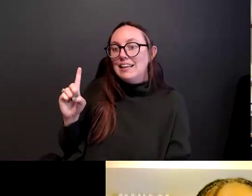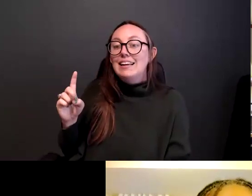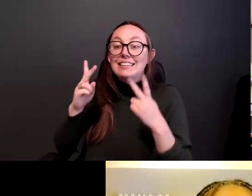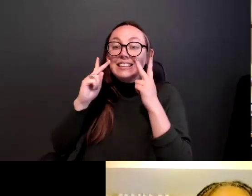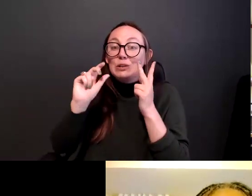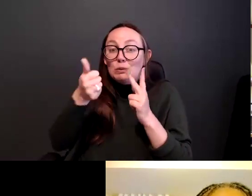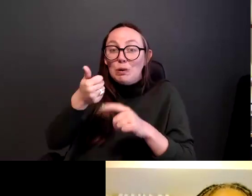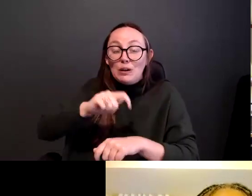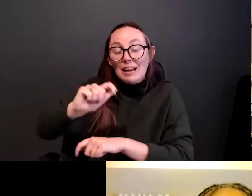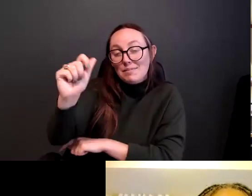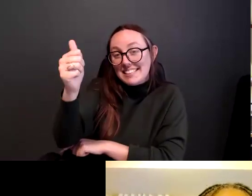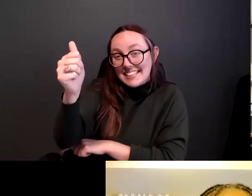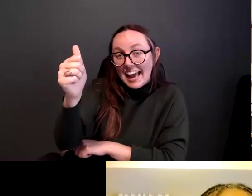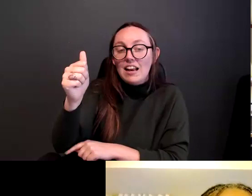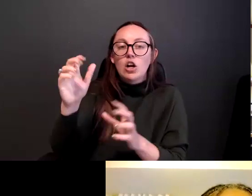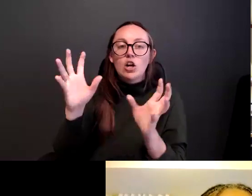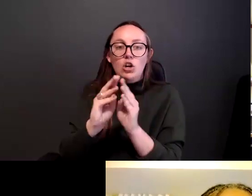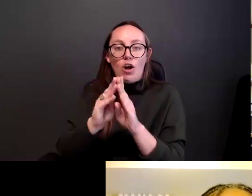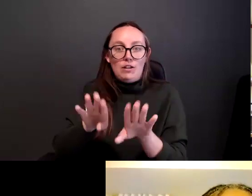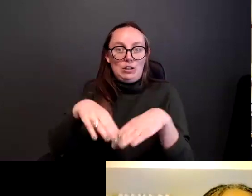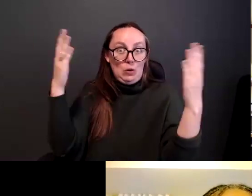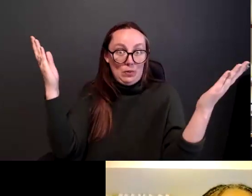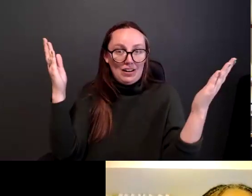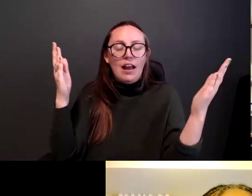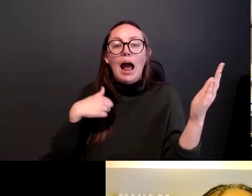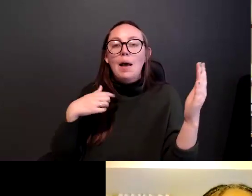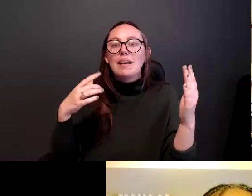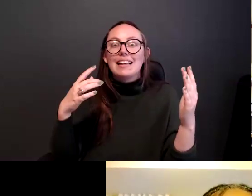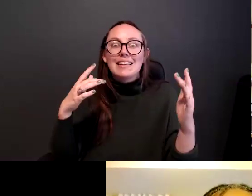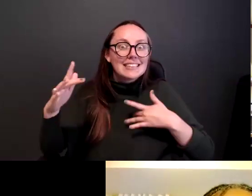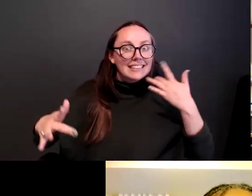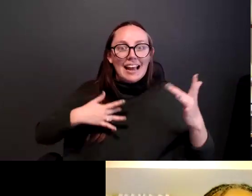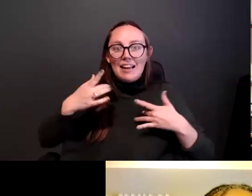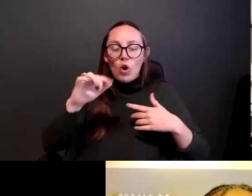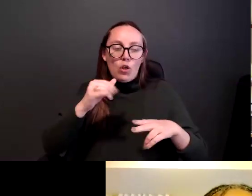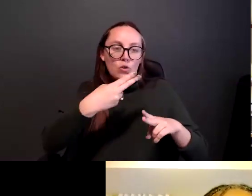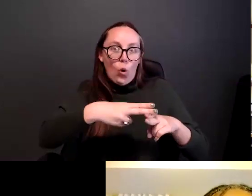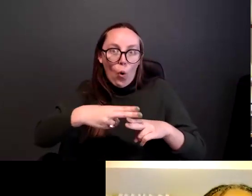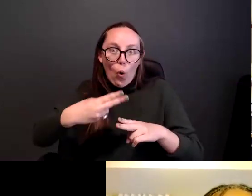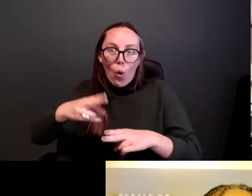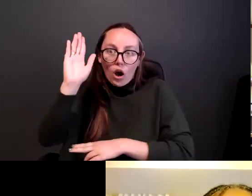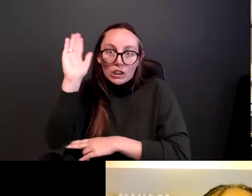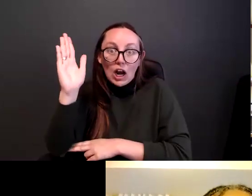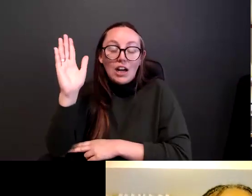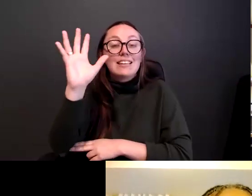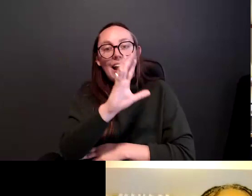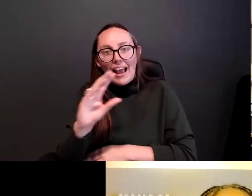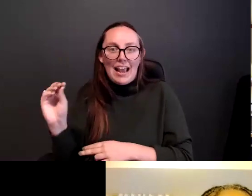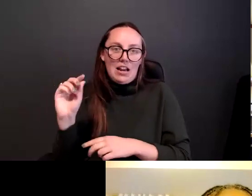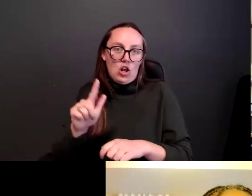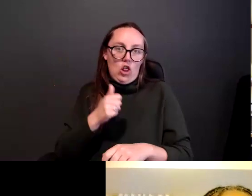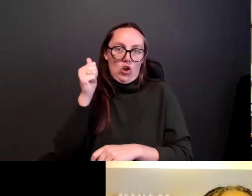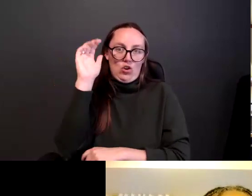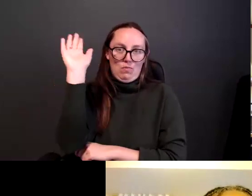opening. And then I'm really excited for both the lightning talks and the presentations that are coming up. Tomorrow's featured